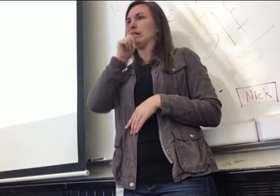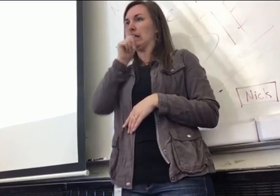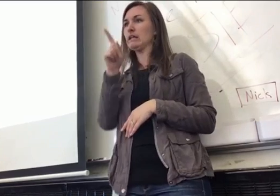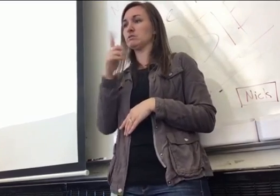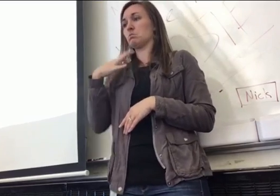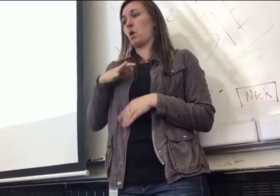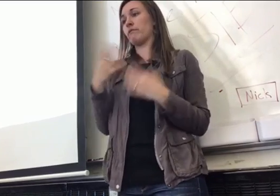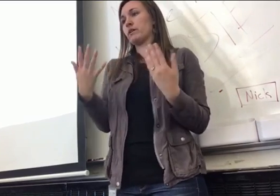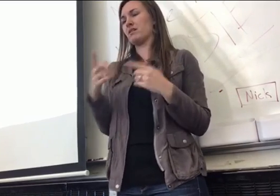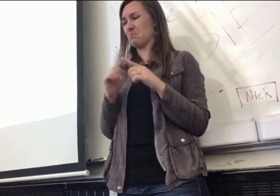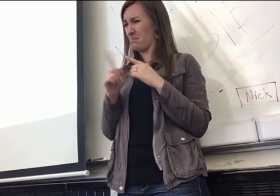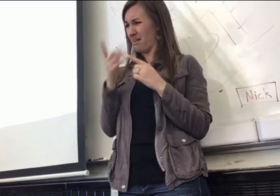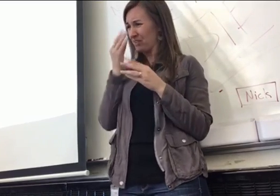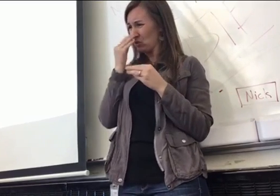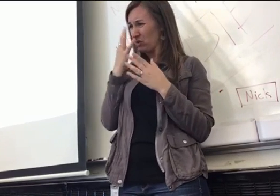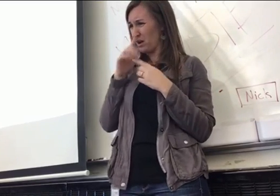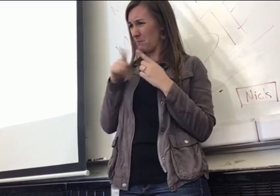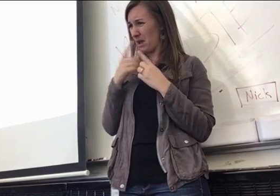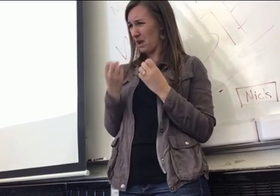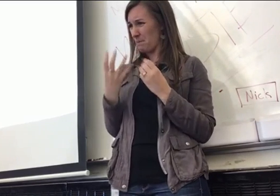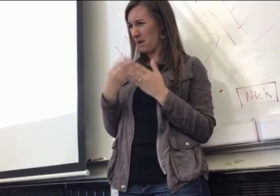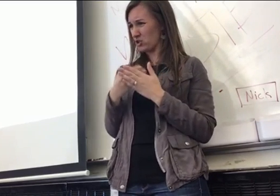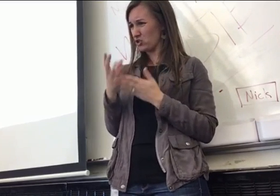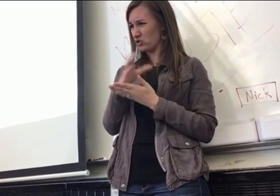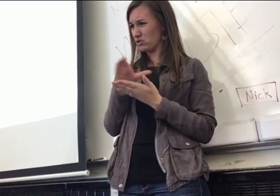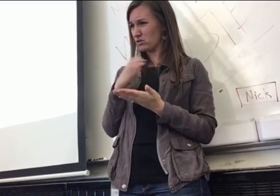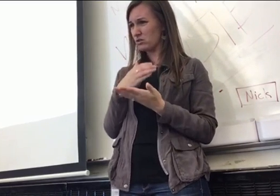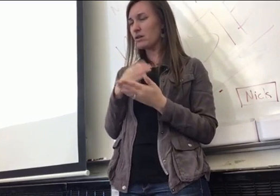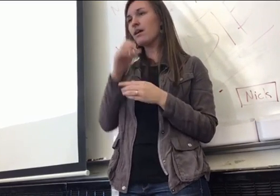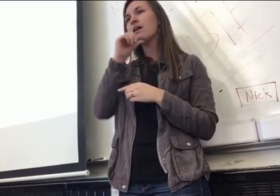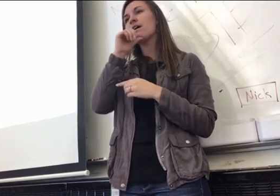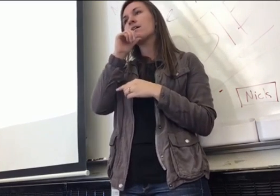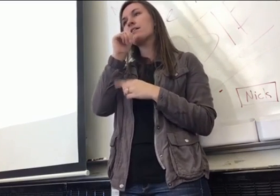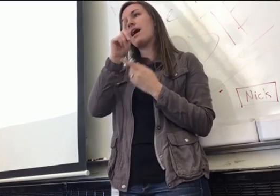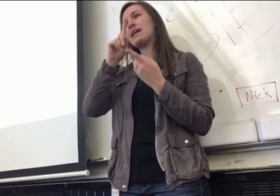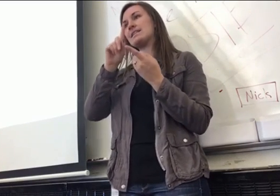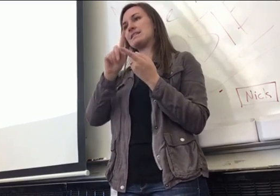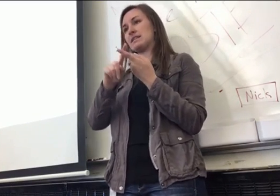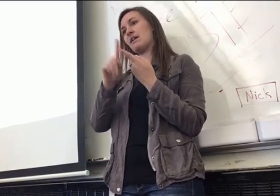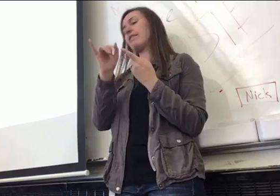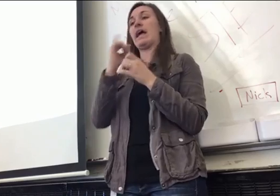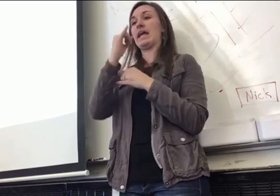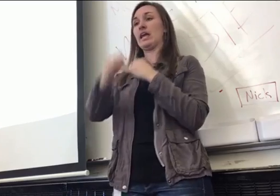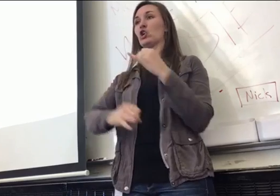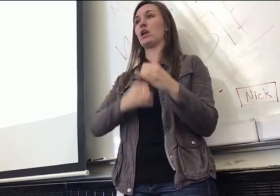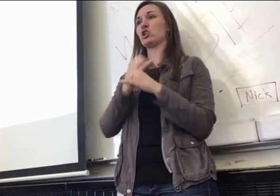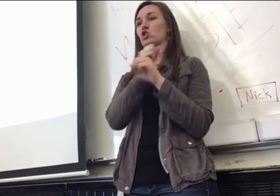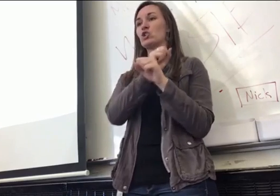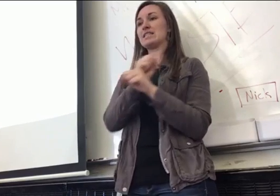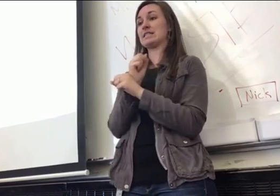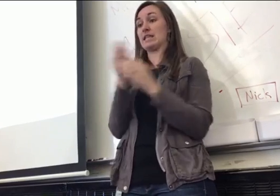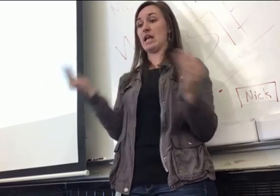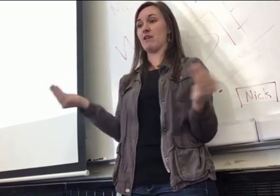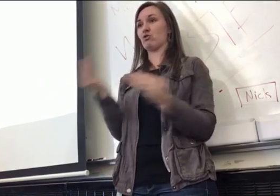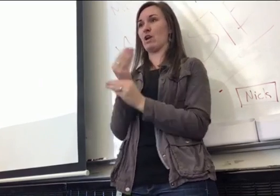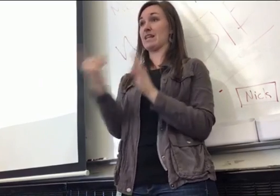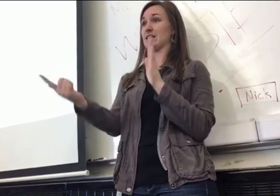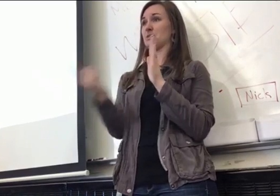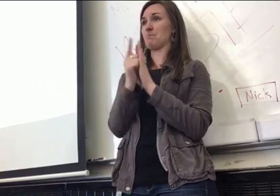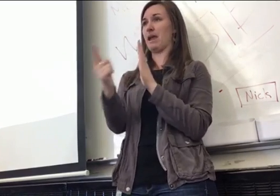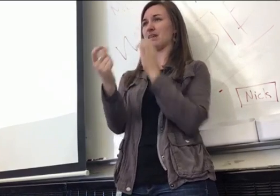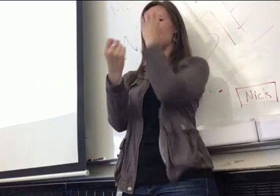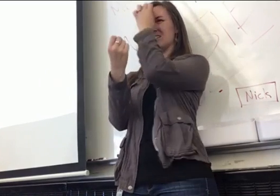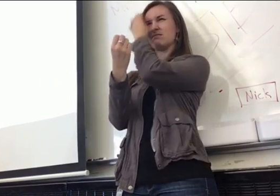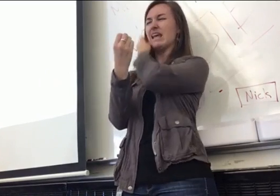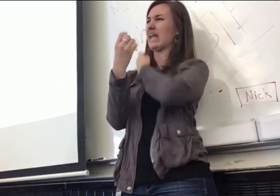profit they made? Not until the international slave trade is banned. When the international slave trade is banned in 1804, people